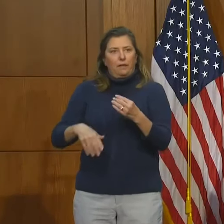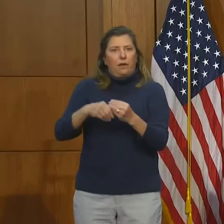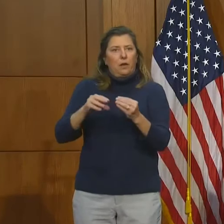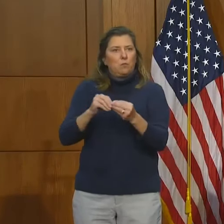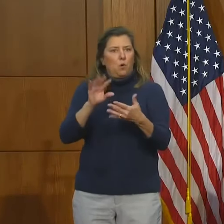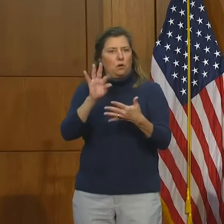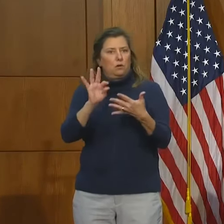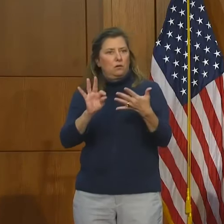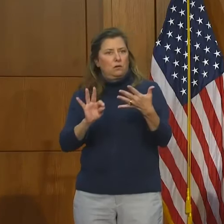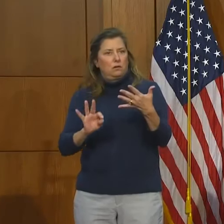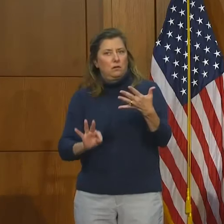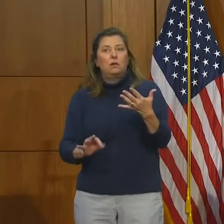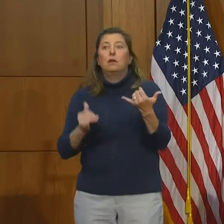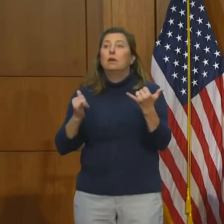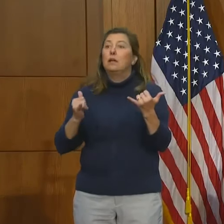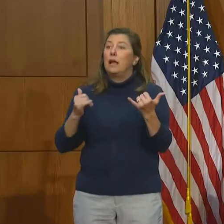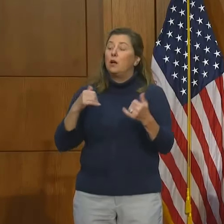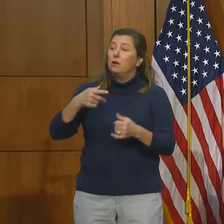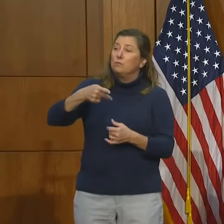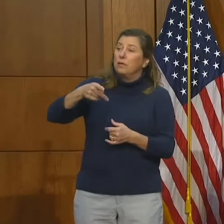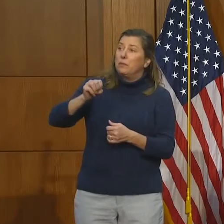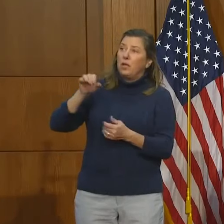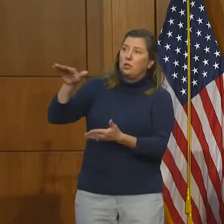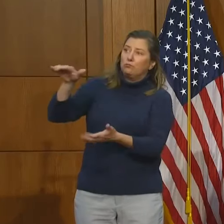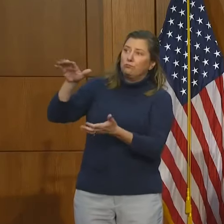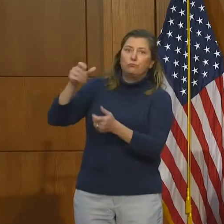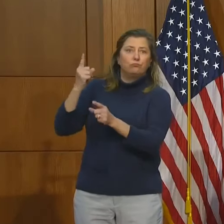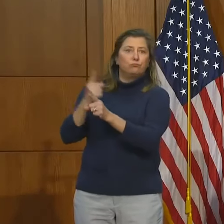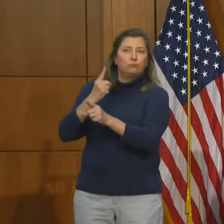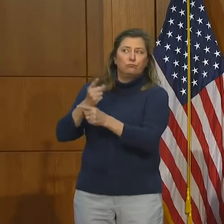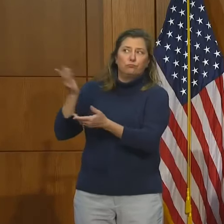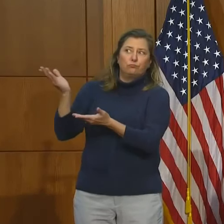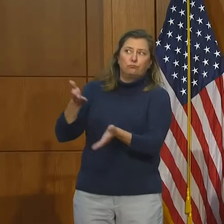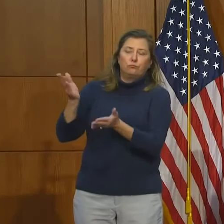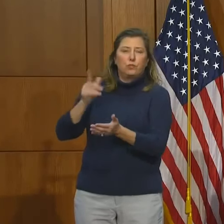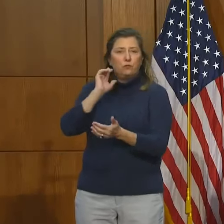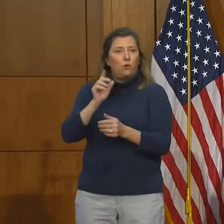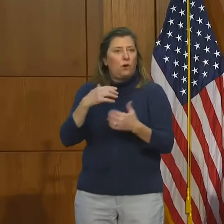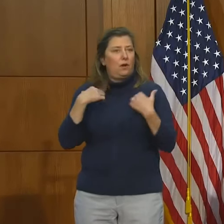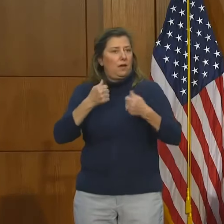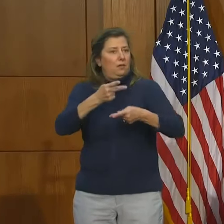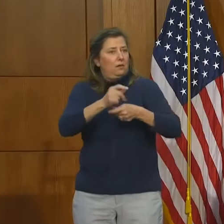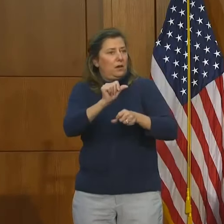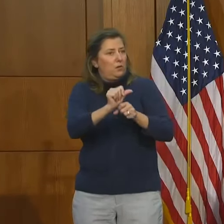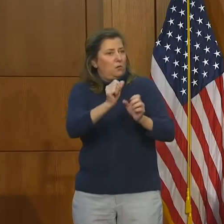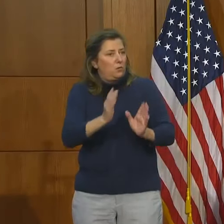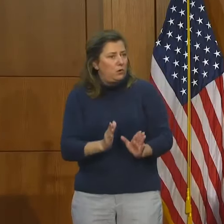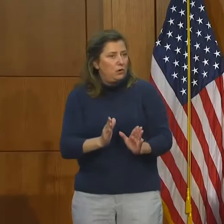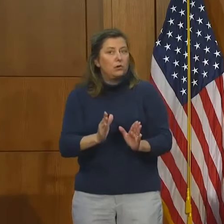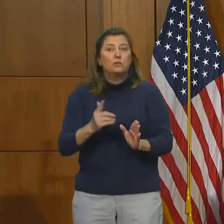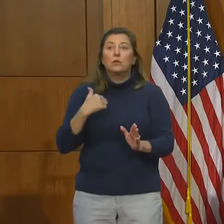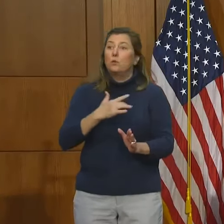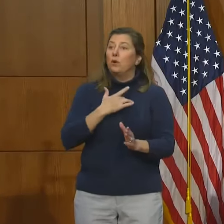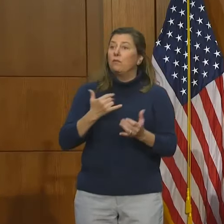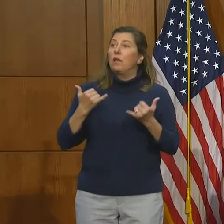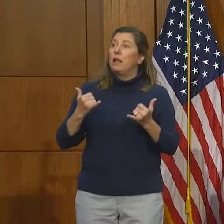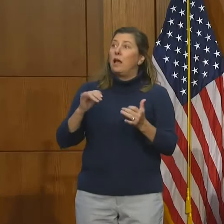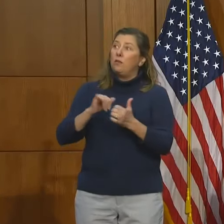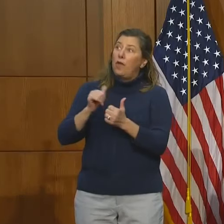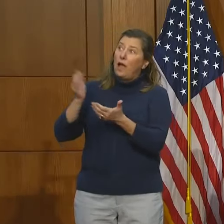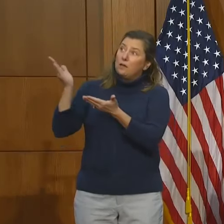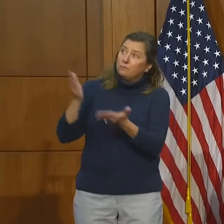We have a steady supply of PPE for our health workers, and we now believe that this is